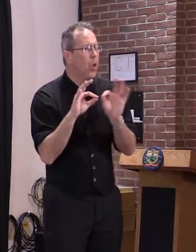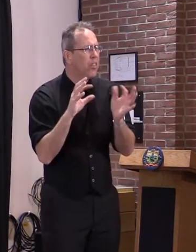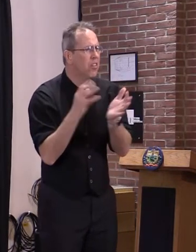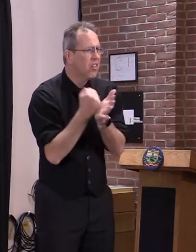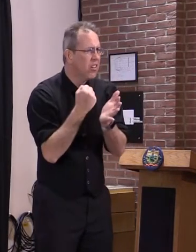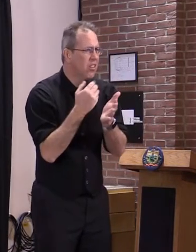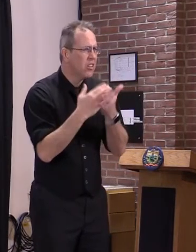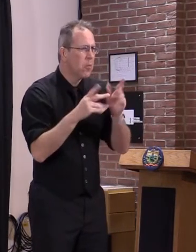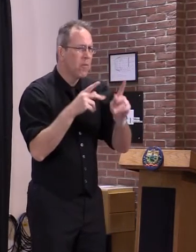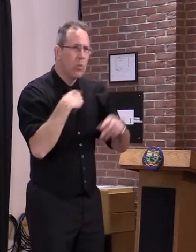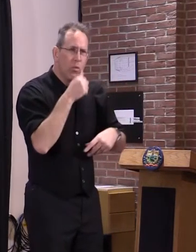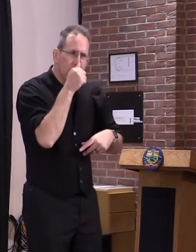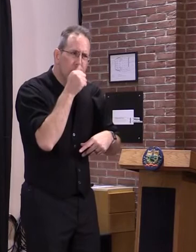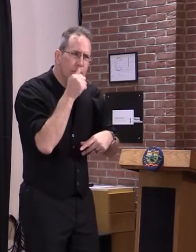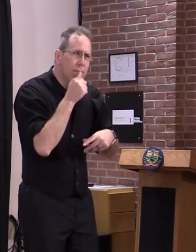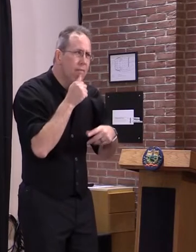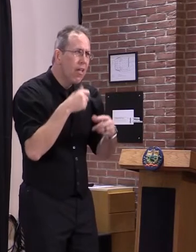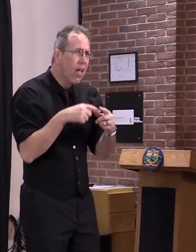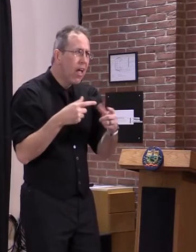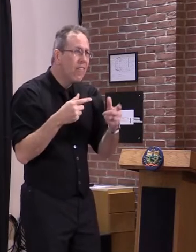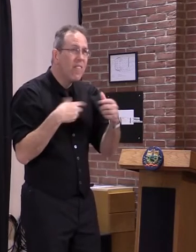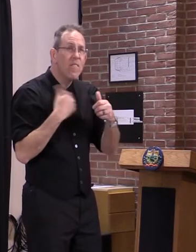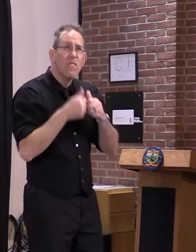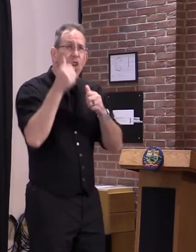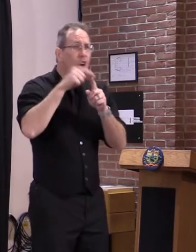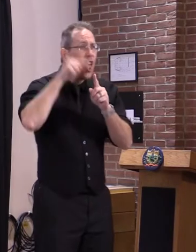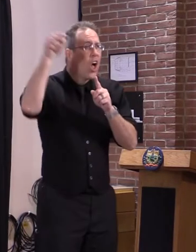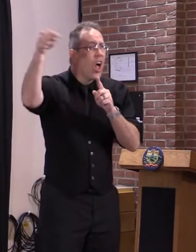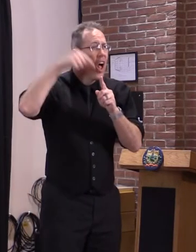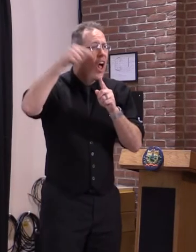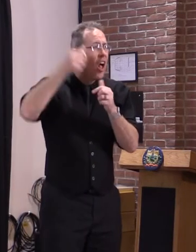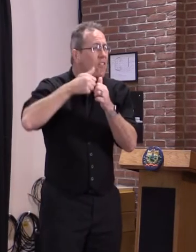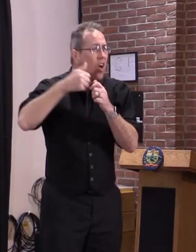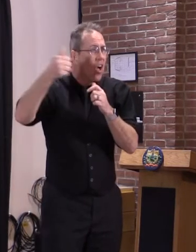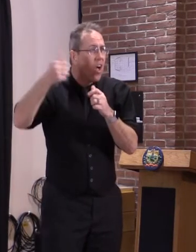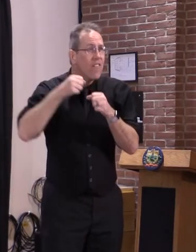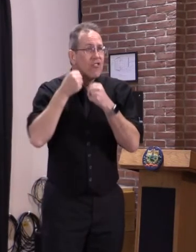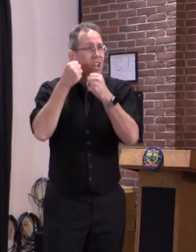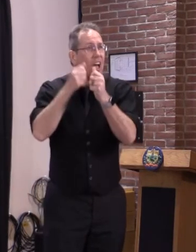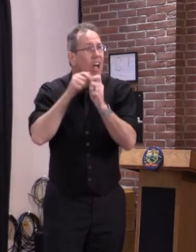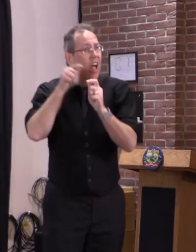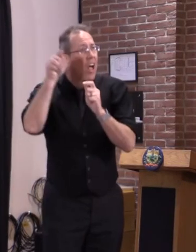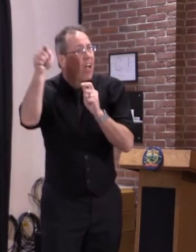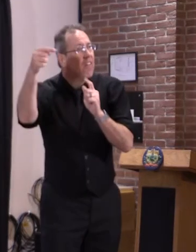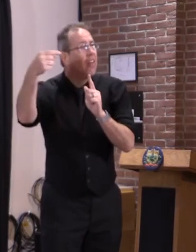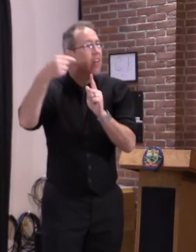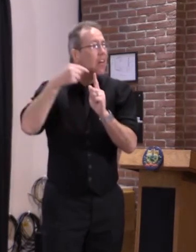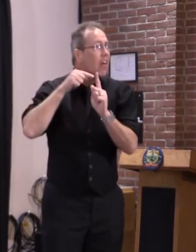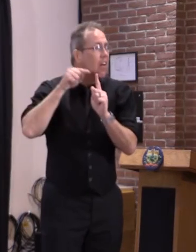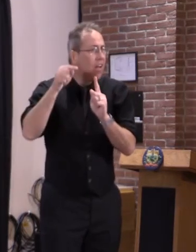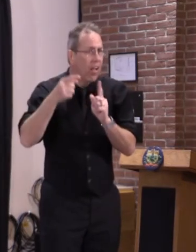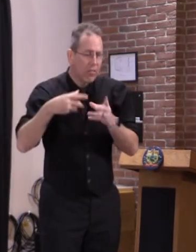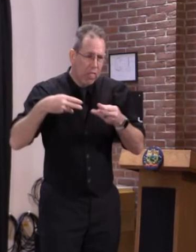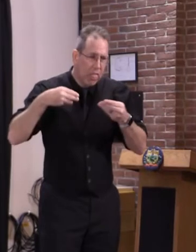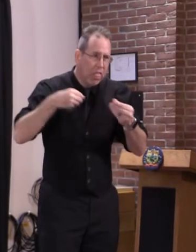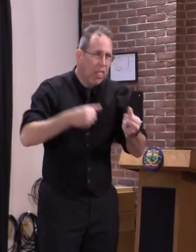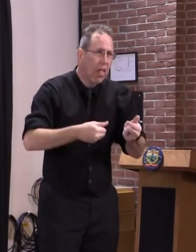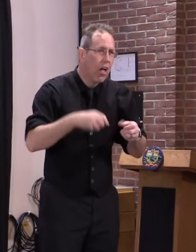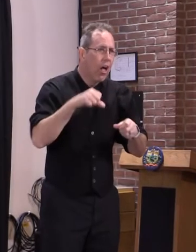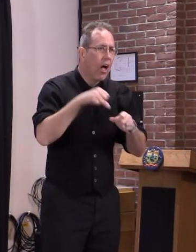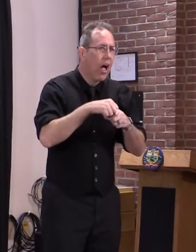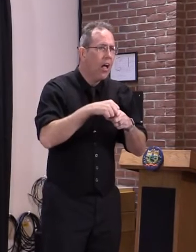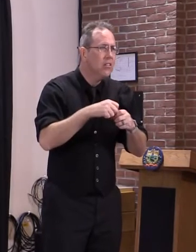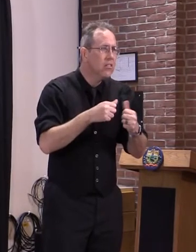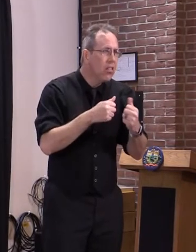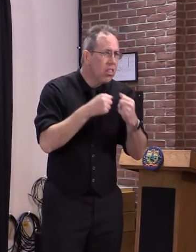rural Vermont who have to travel for work a lot. You began today by saying that, you know, affordability is a